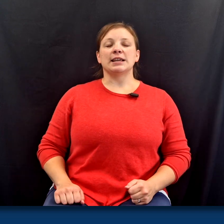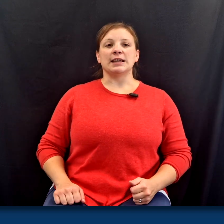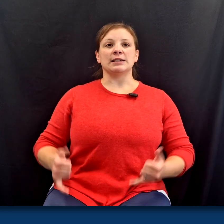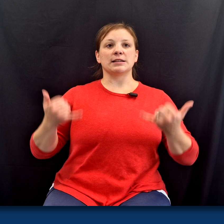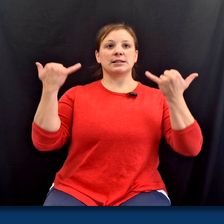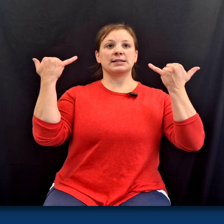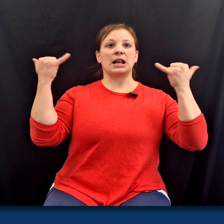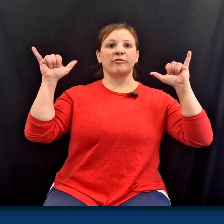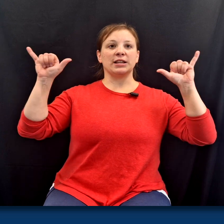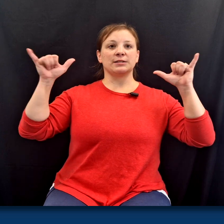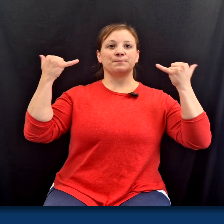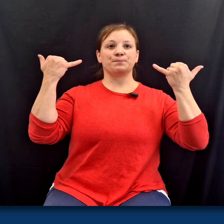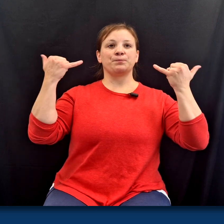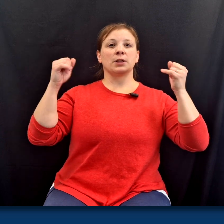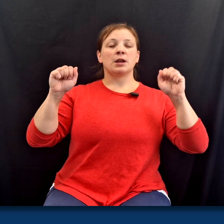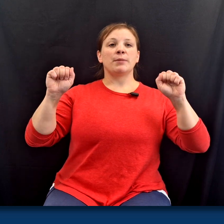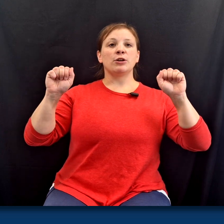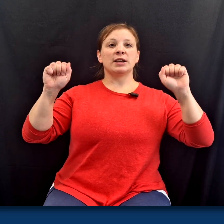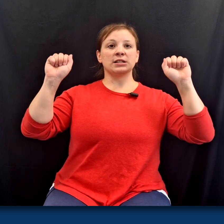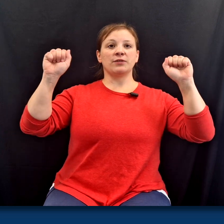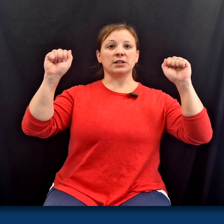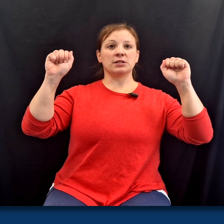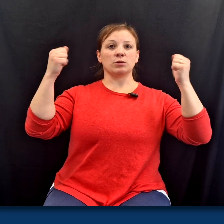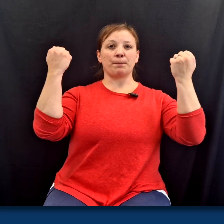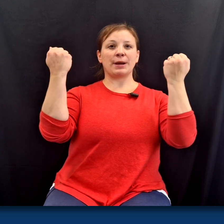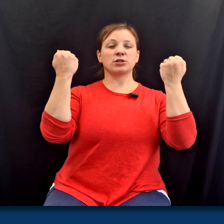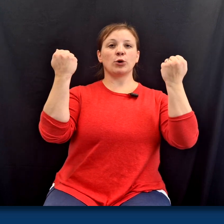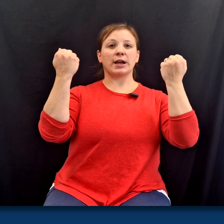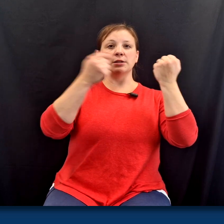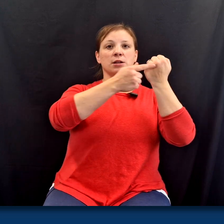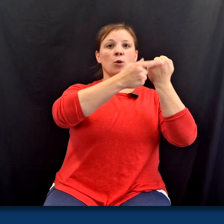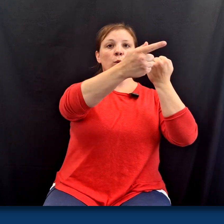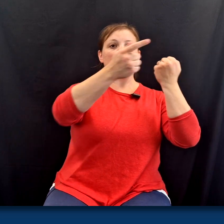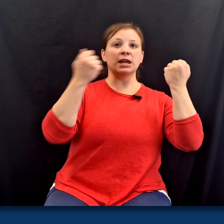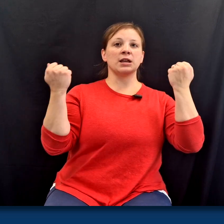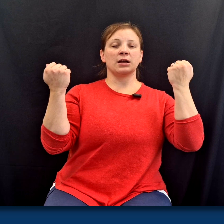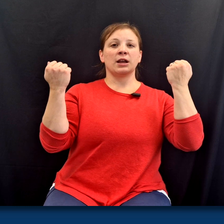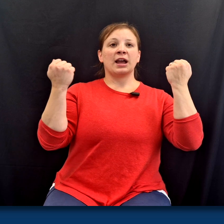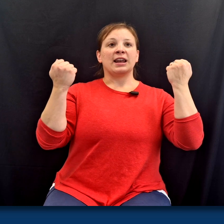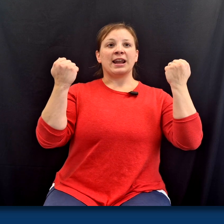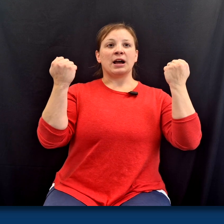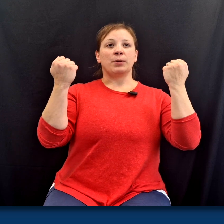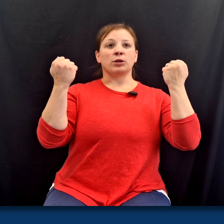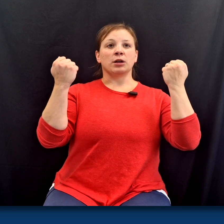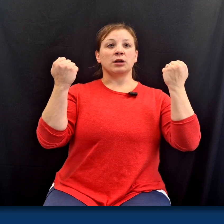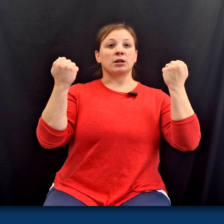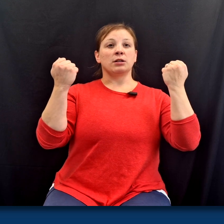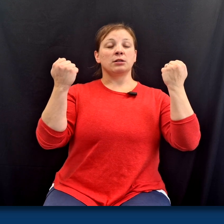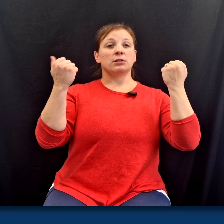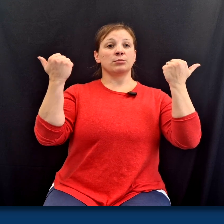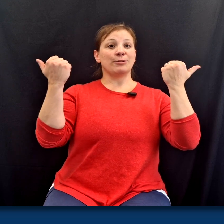Next is celebrate. Make your hands into fists with the backs of your hands away. Now put